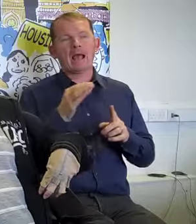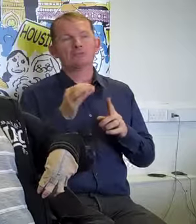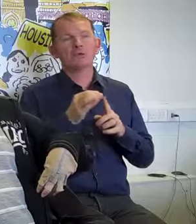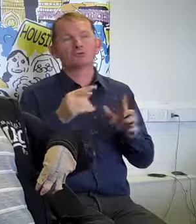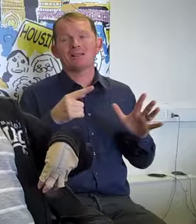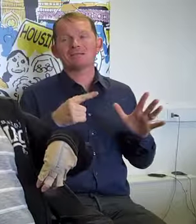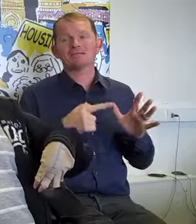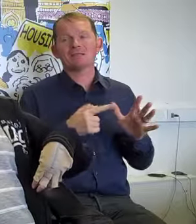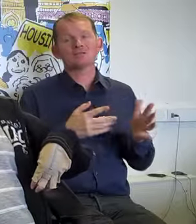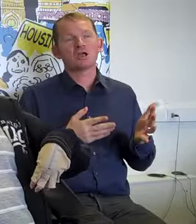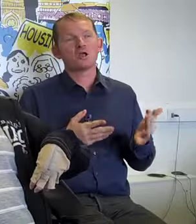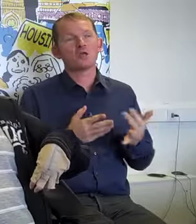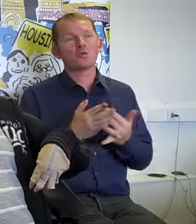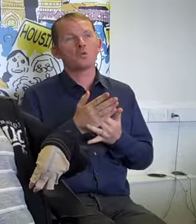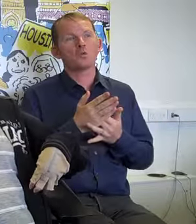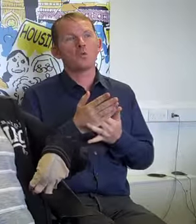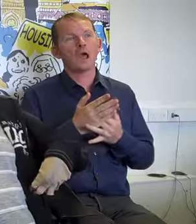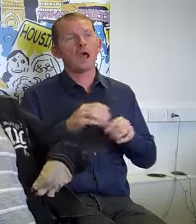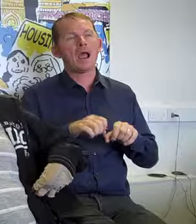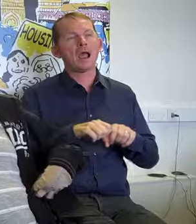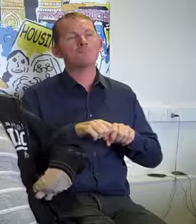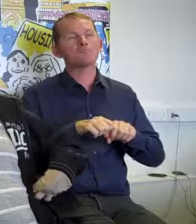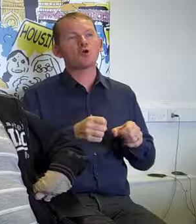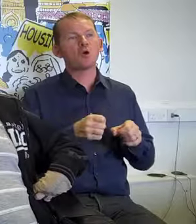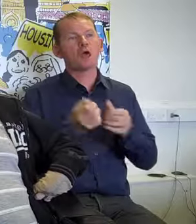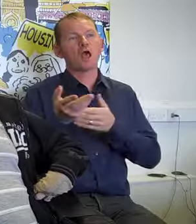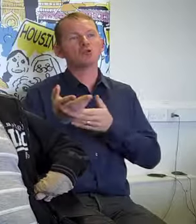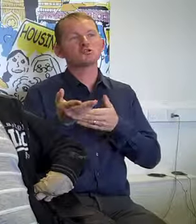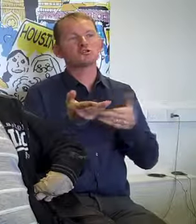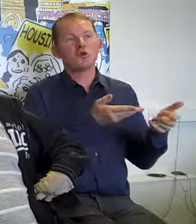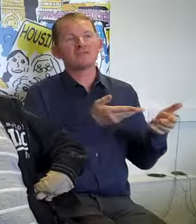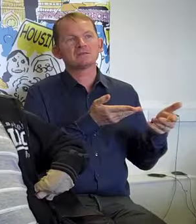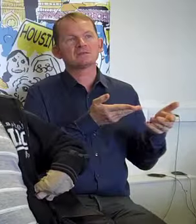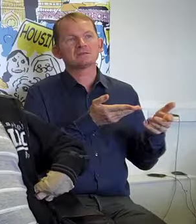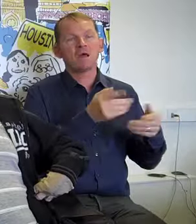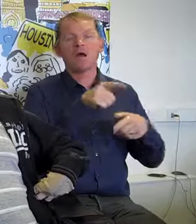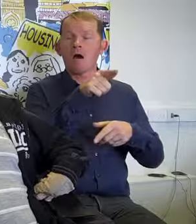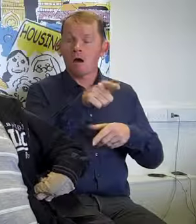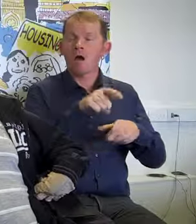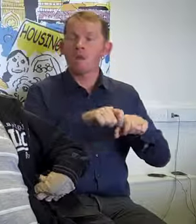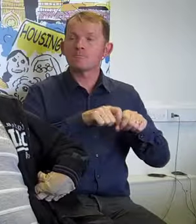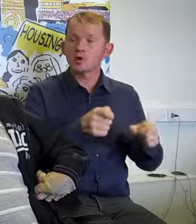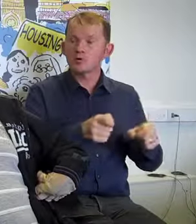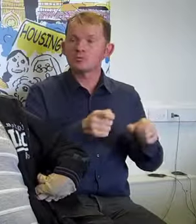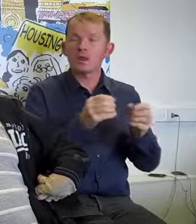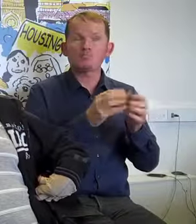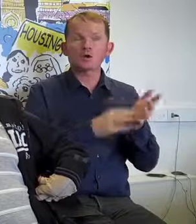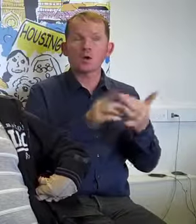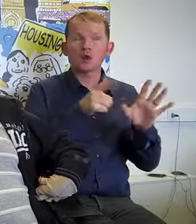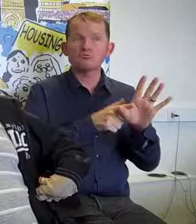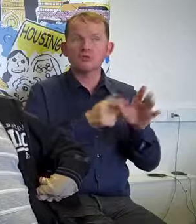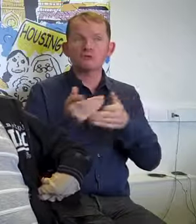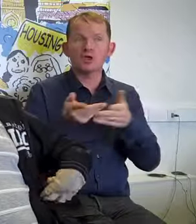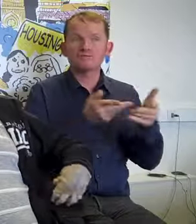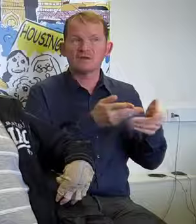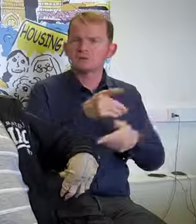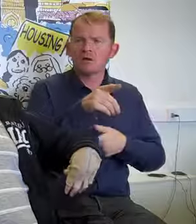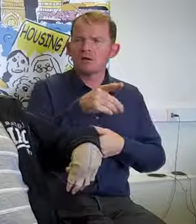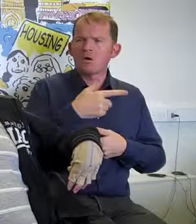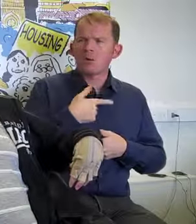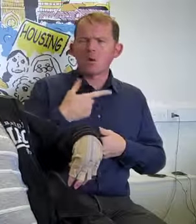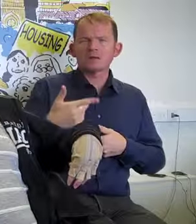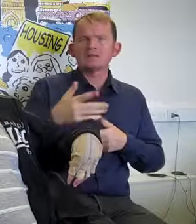through a broker service. Right, brokerage service. And what role does that personal assistant do for you? What